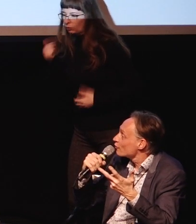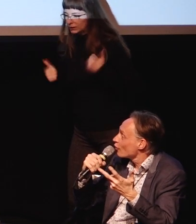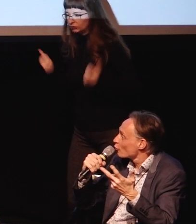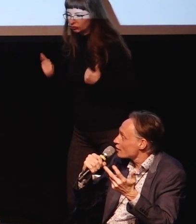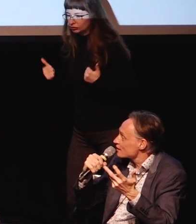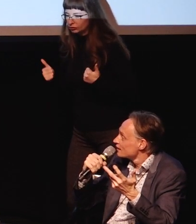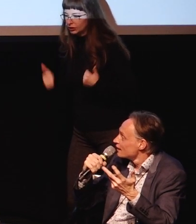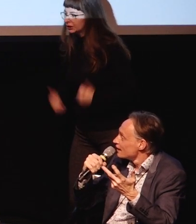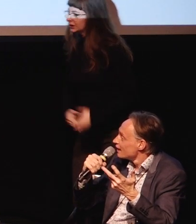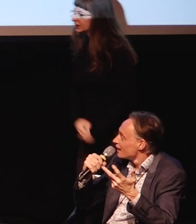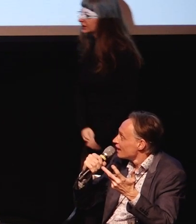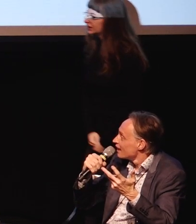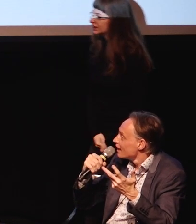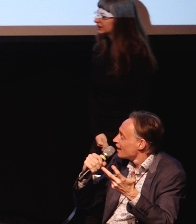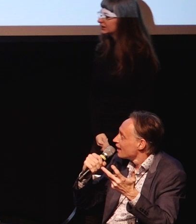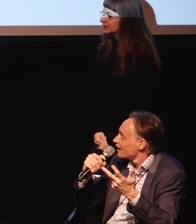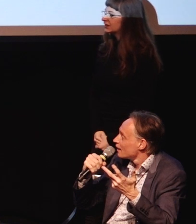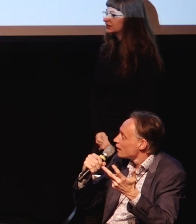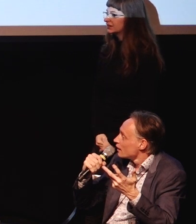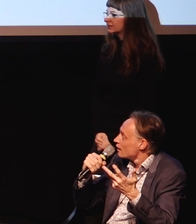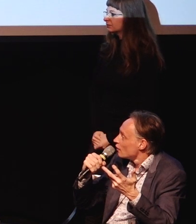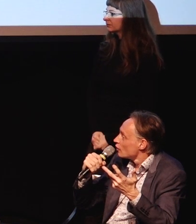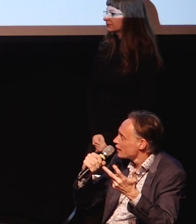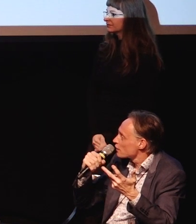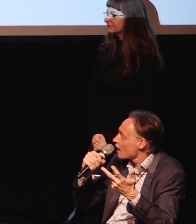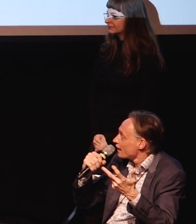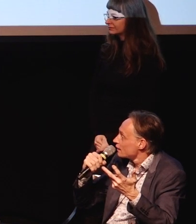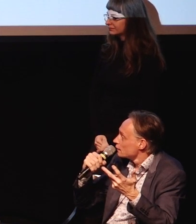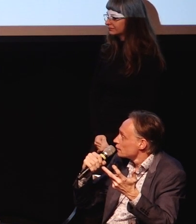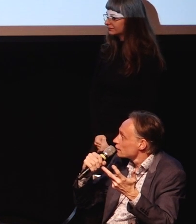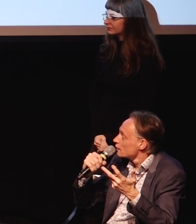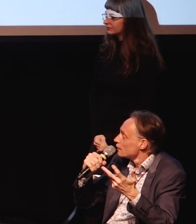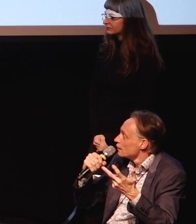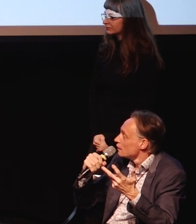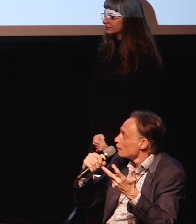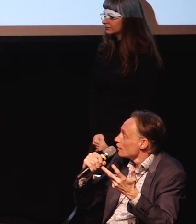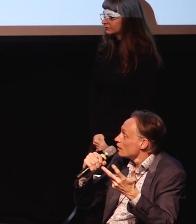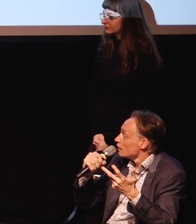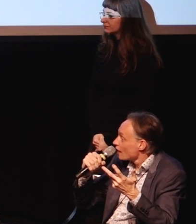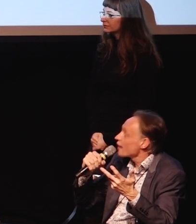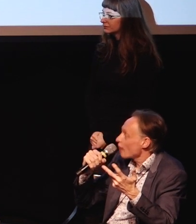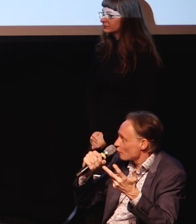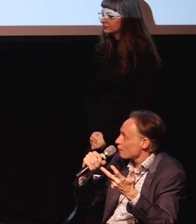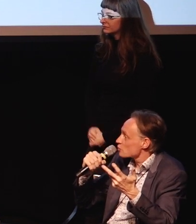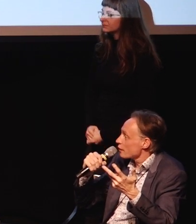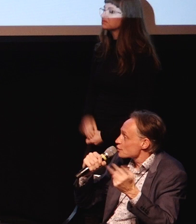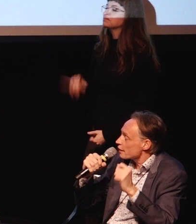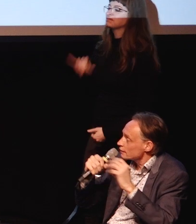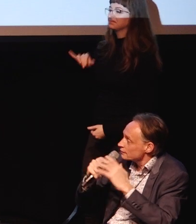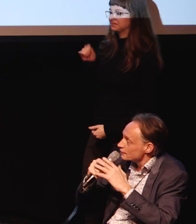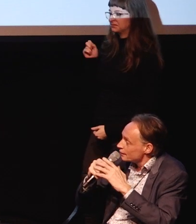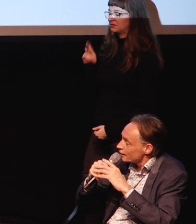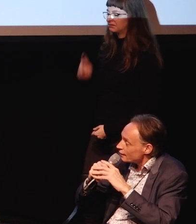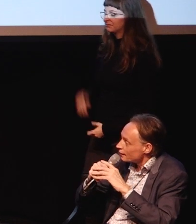out old person? Yeah, just someone who has been through... Lived a lot. So much. Someone who has a lot of life experience. Lot of life experience,